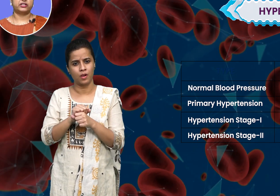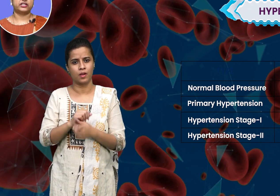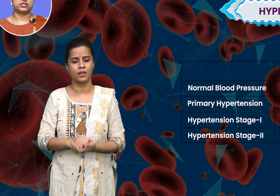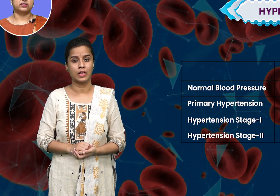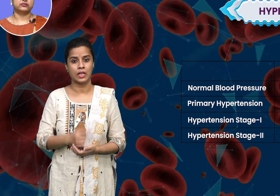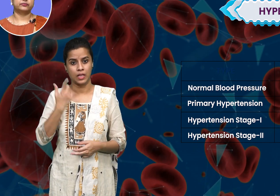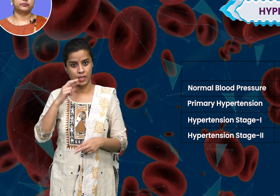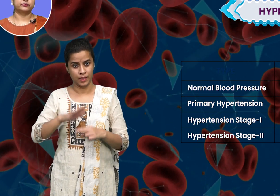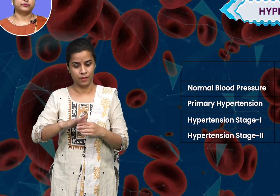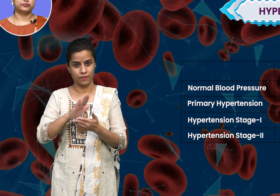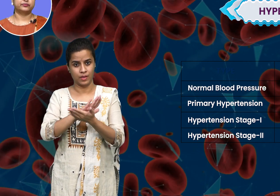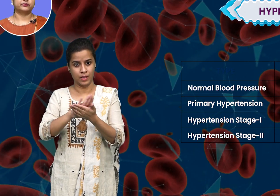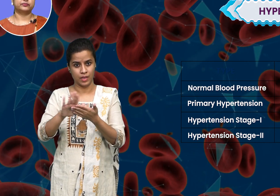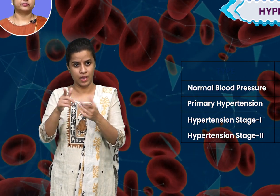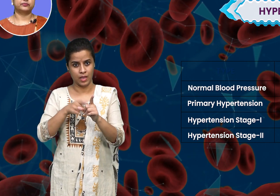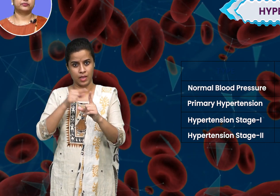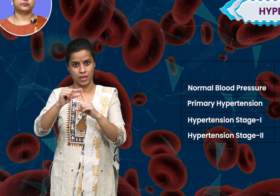of hypertension.